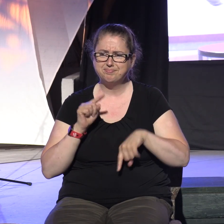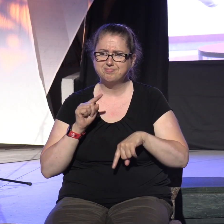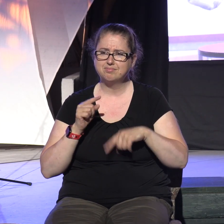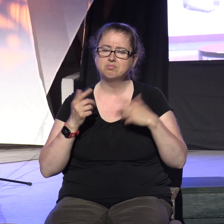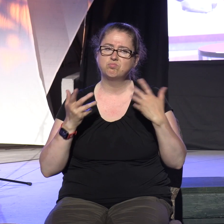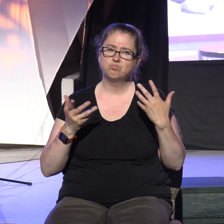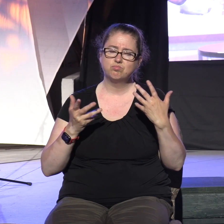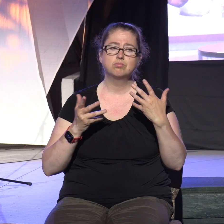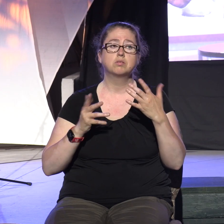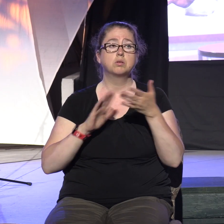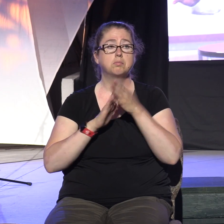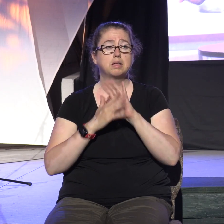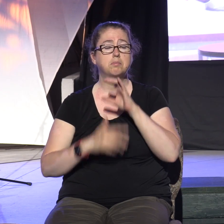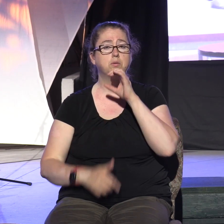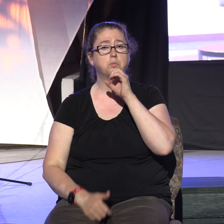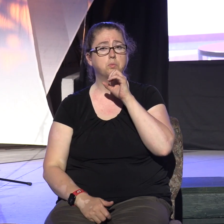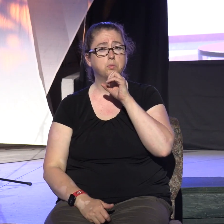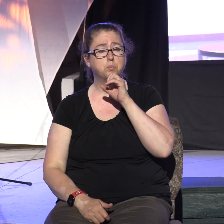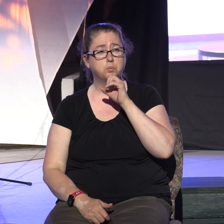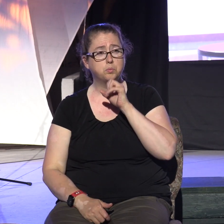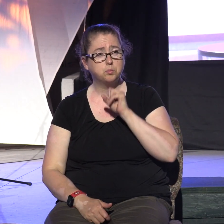but an ascent.